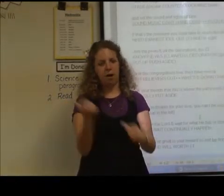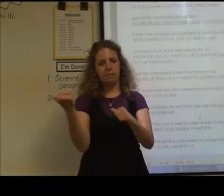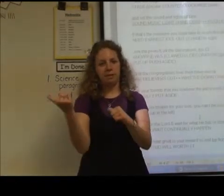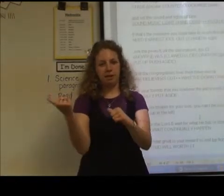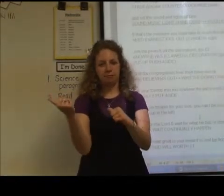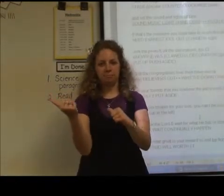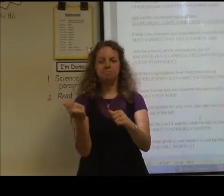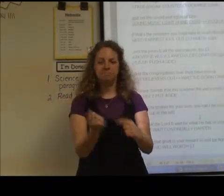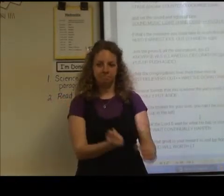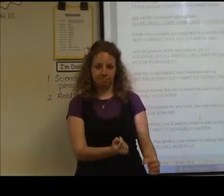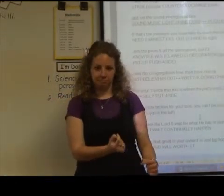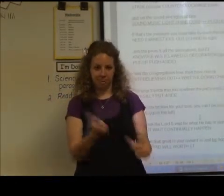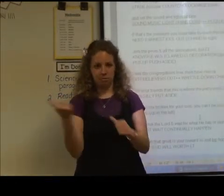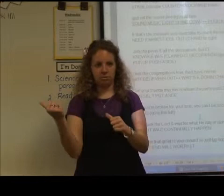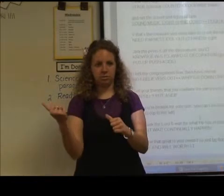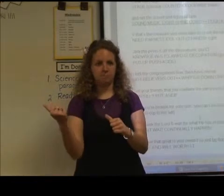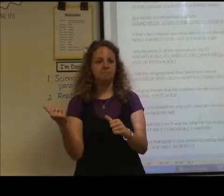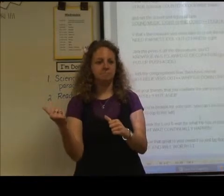popping it out. Out.